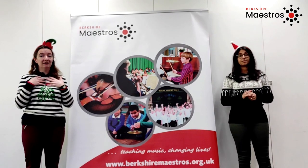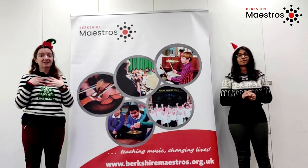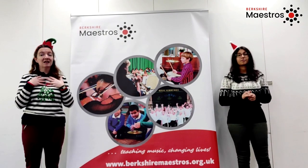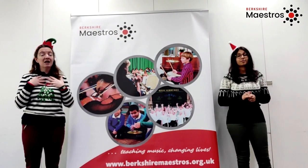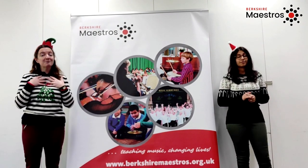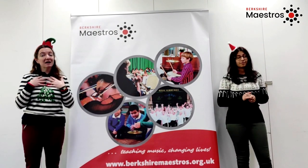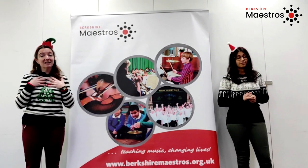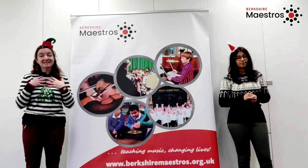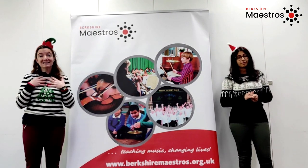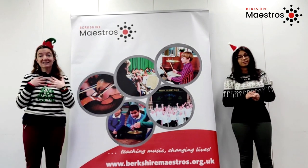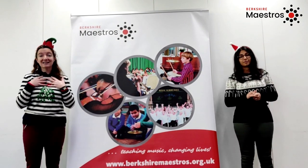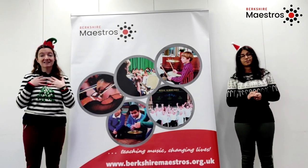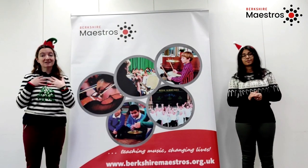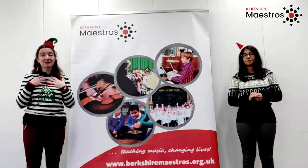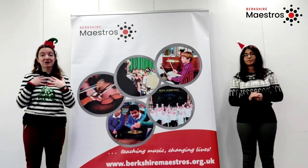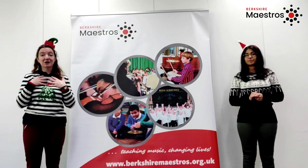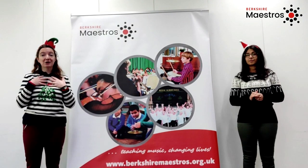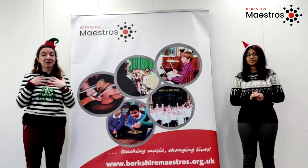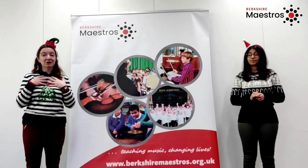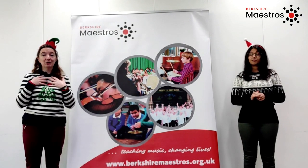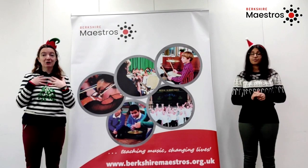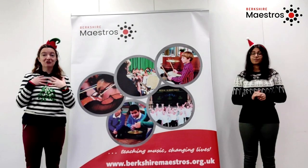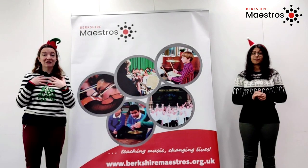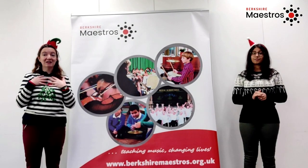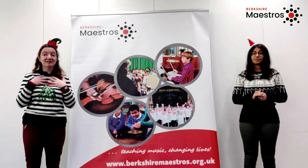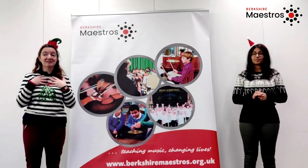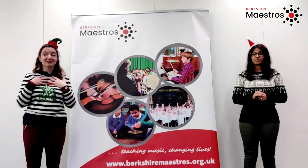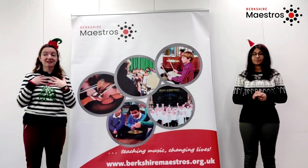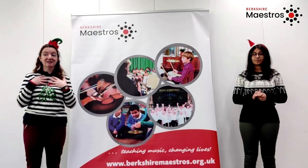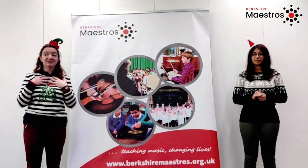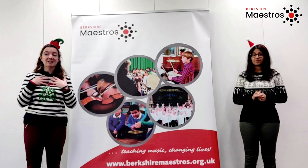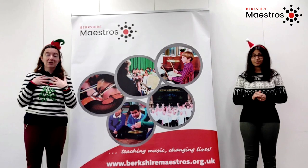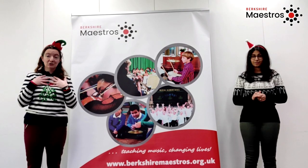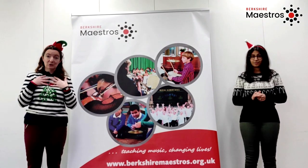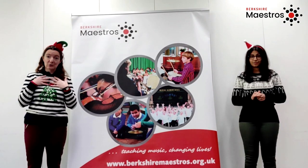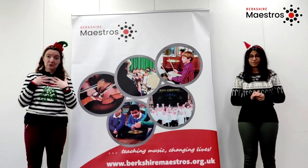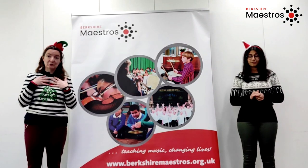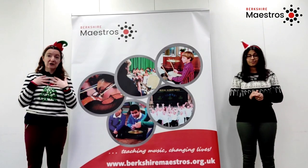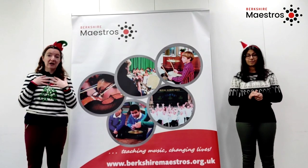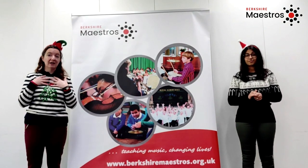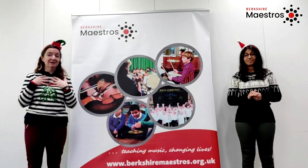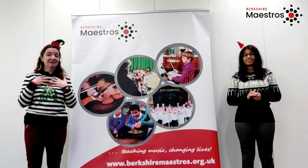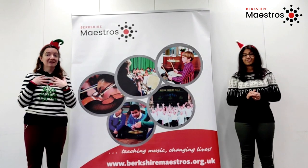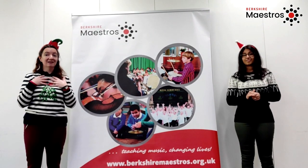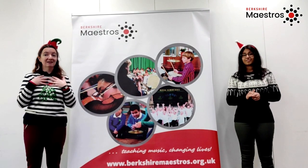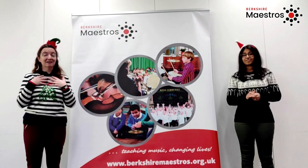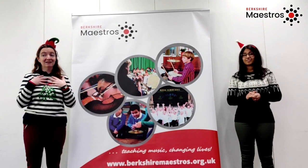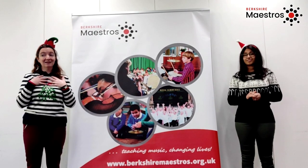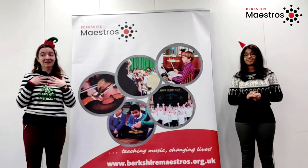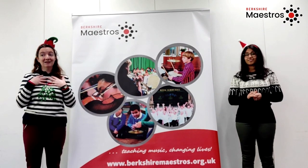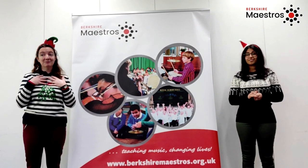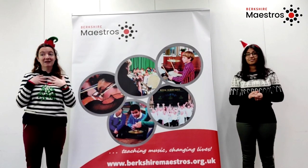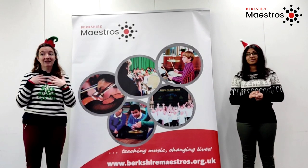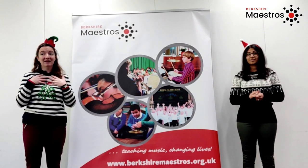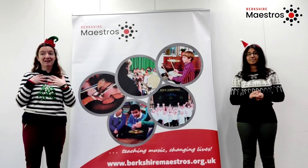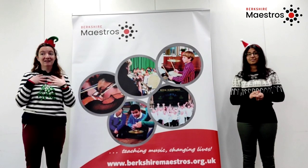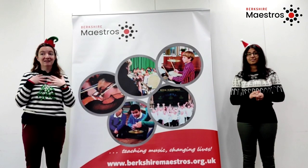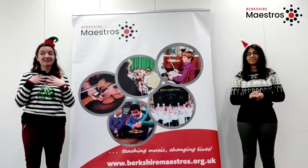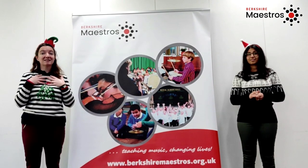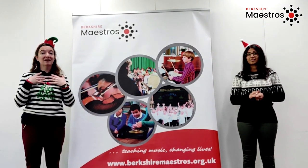awakes, but little Lord Jesus, no crying he makes.